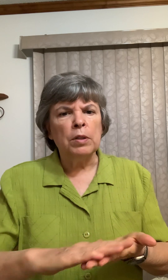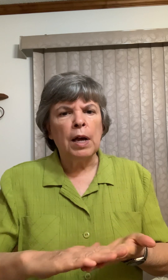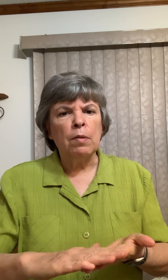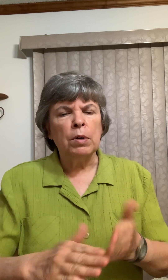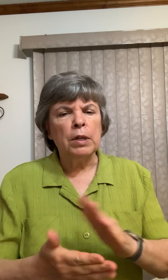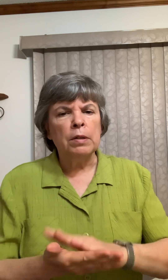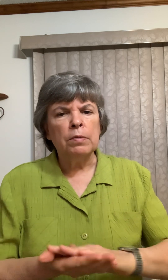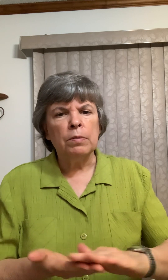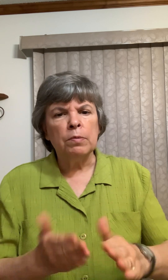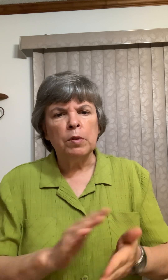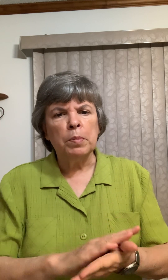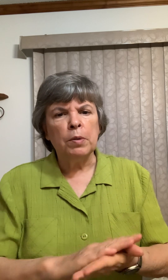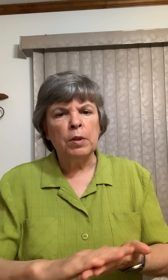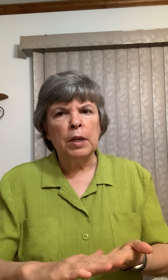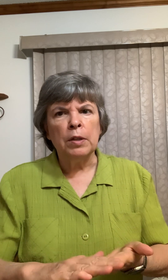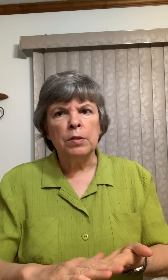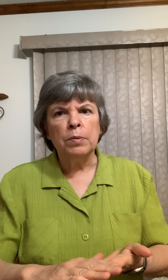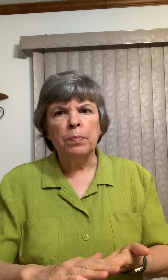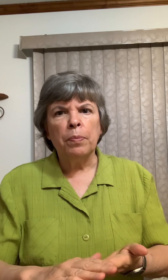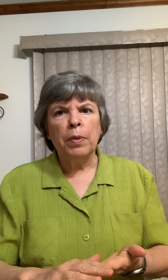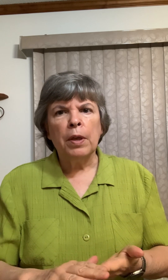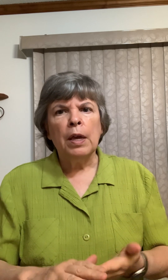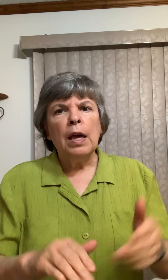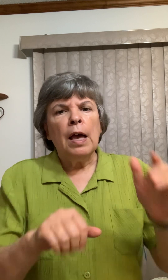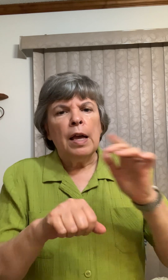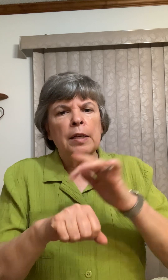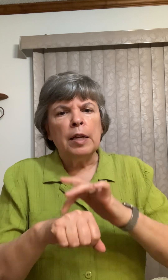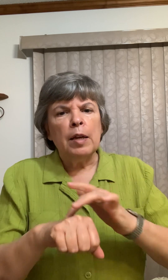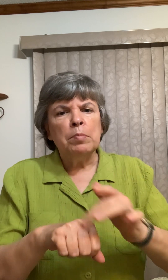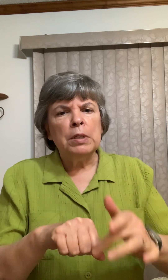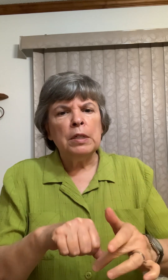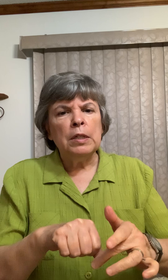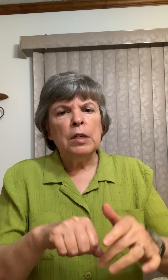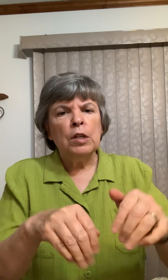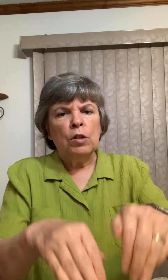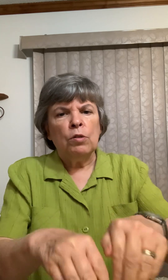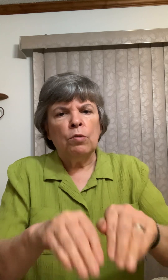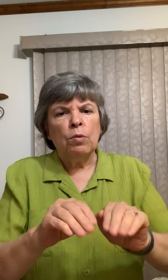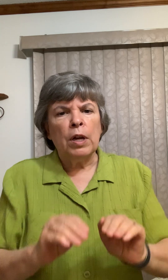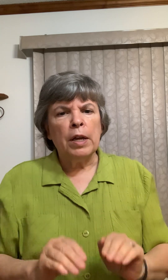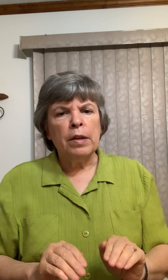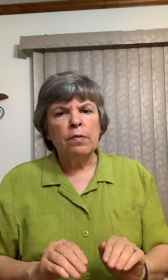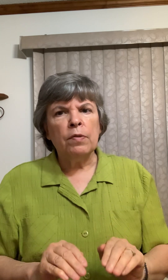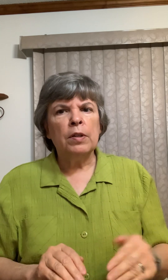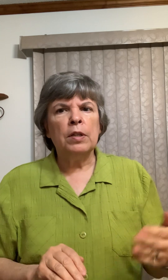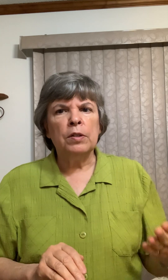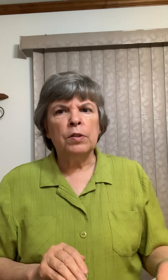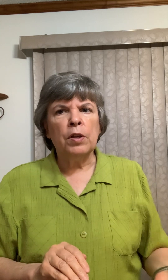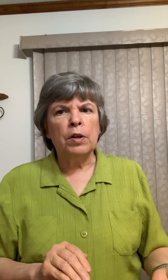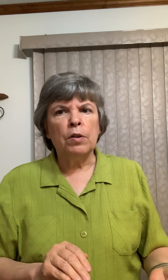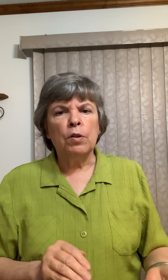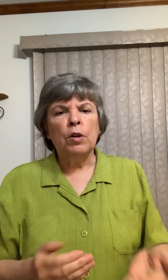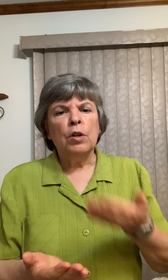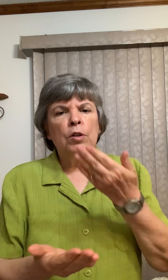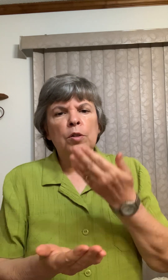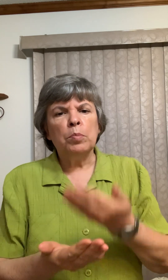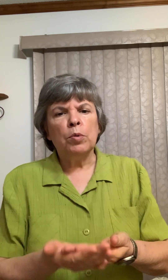that way with both hands. An empty grave is there to